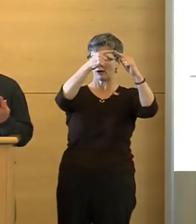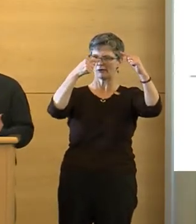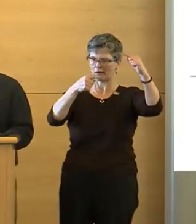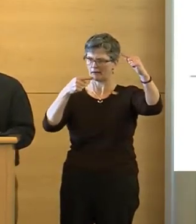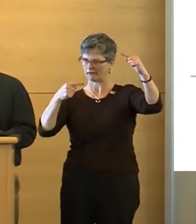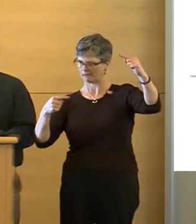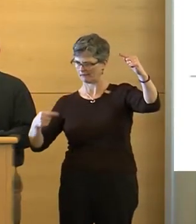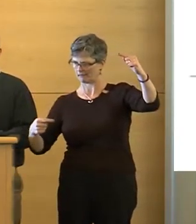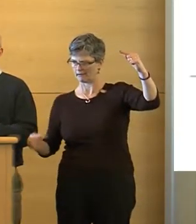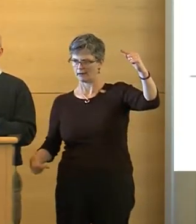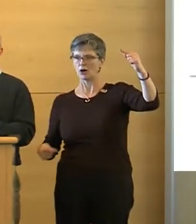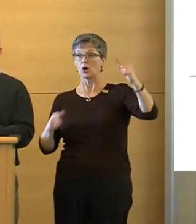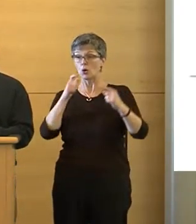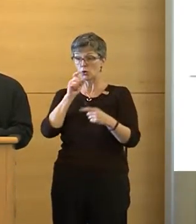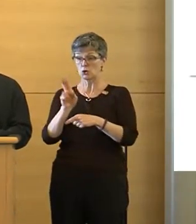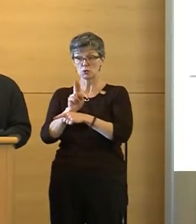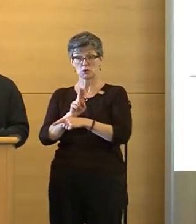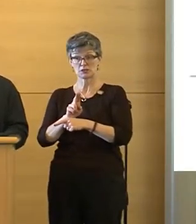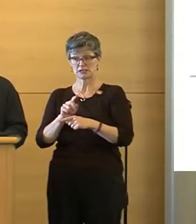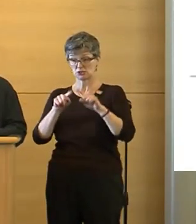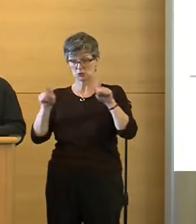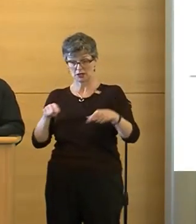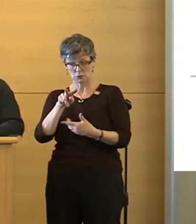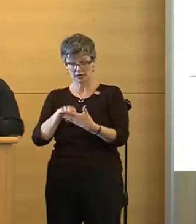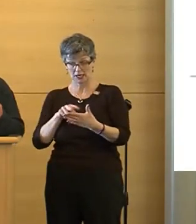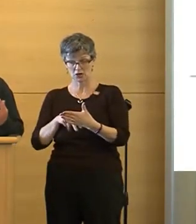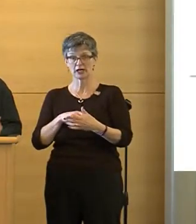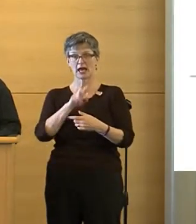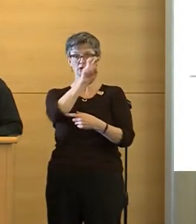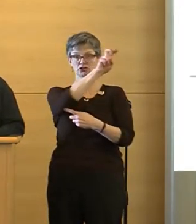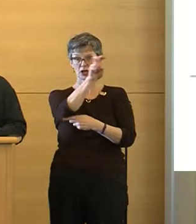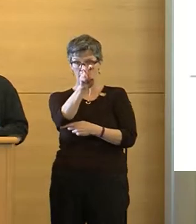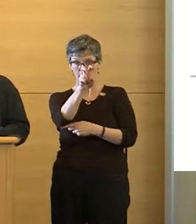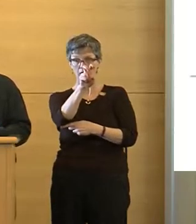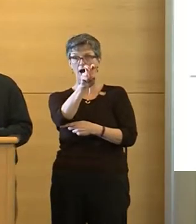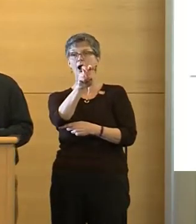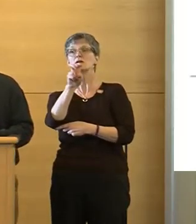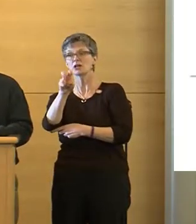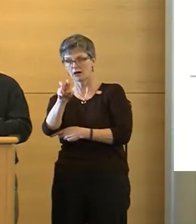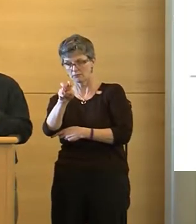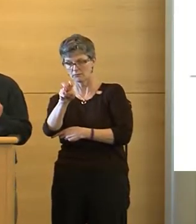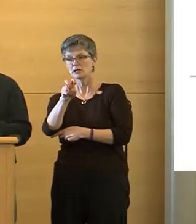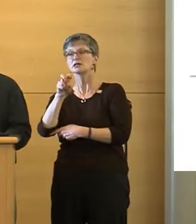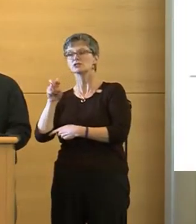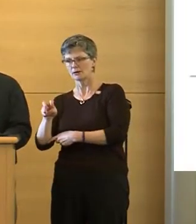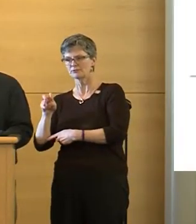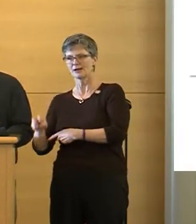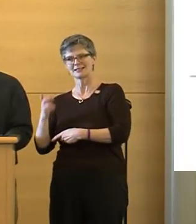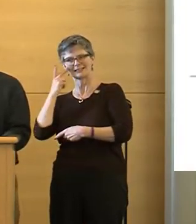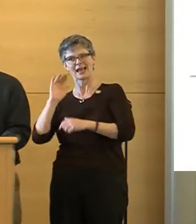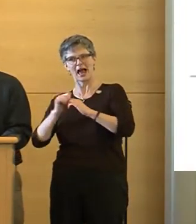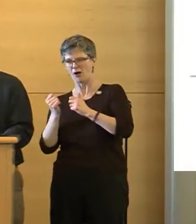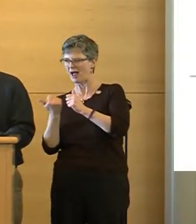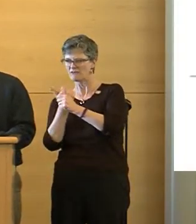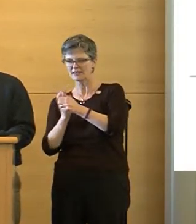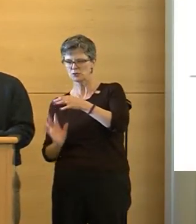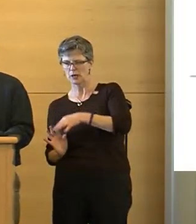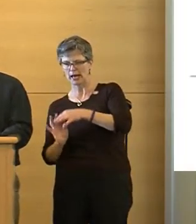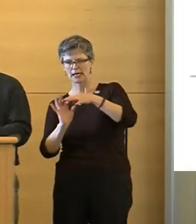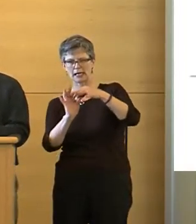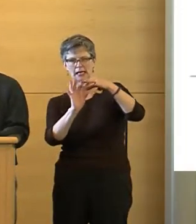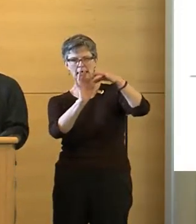the HTML. So this really is a key issue when we talk about web accessibility, that those headings need to form